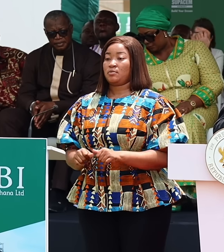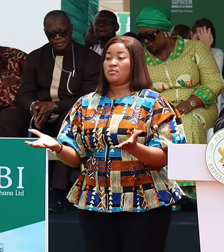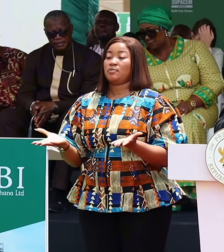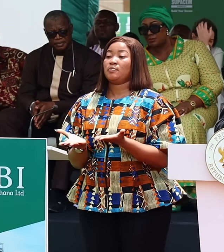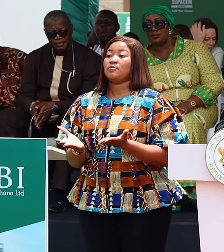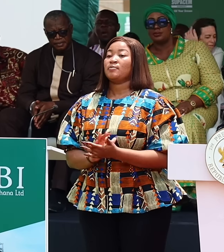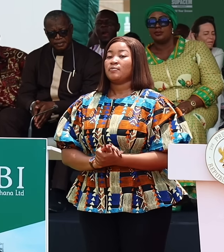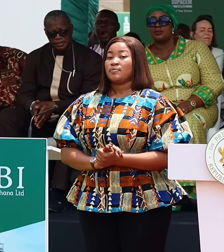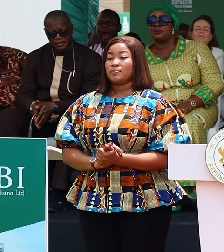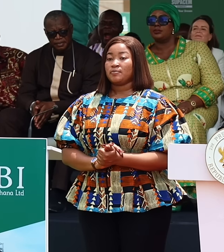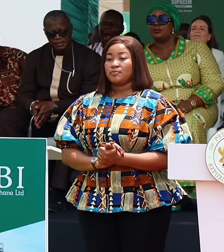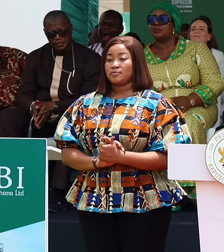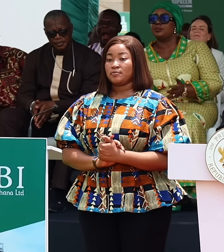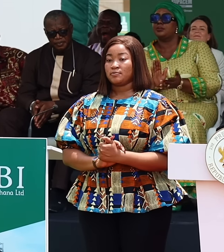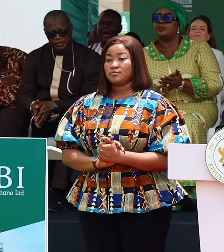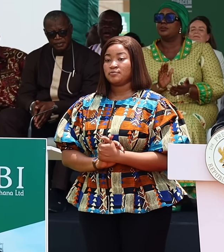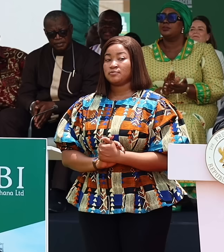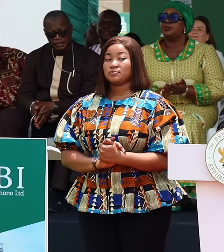area.